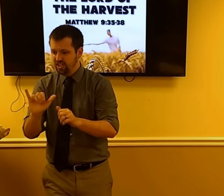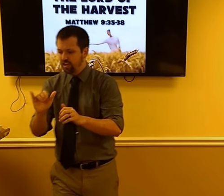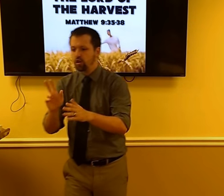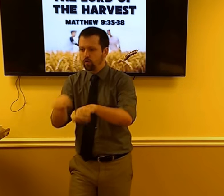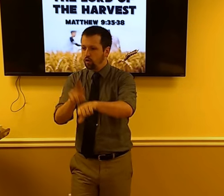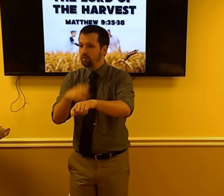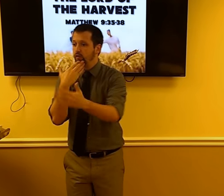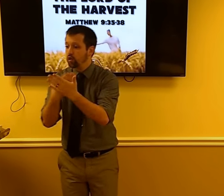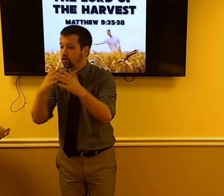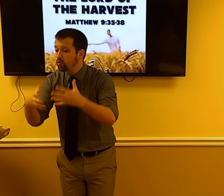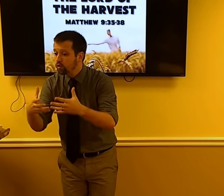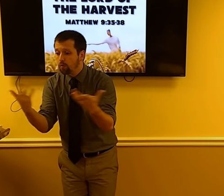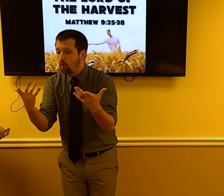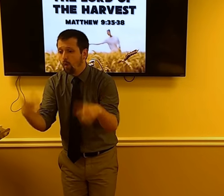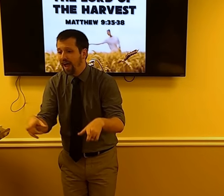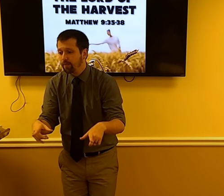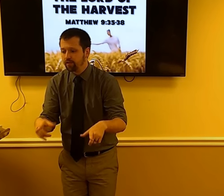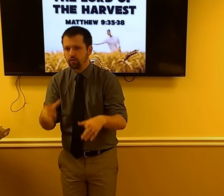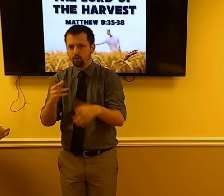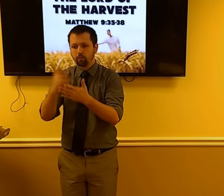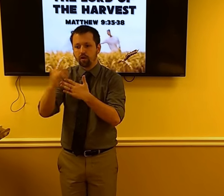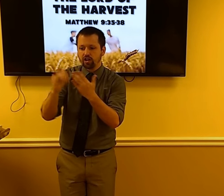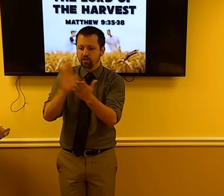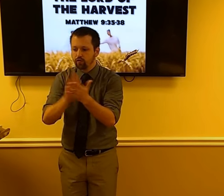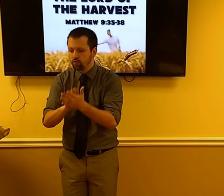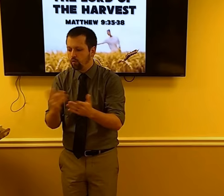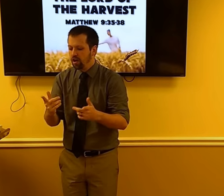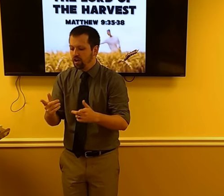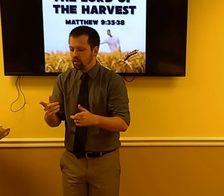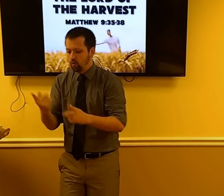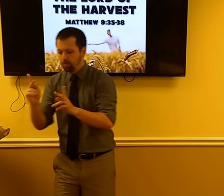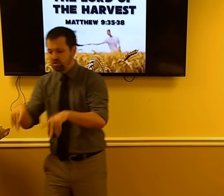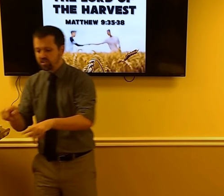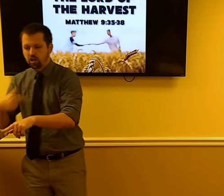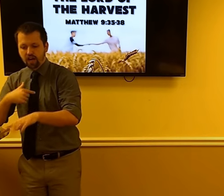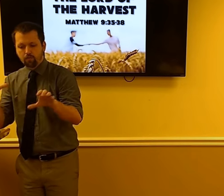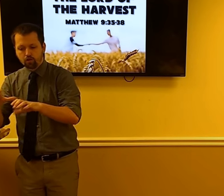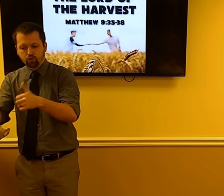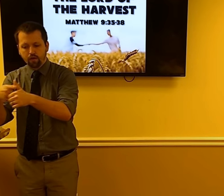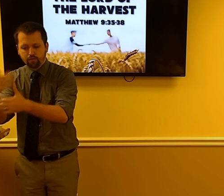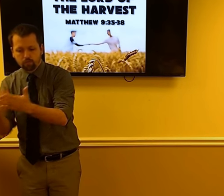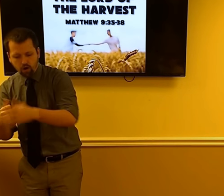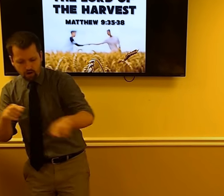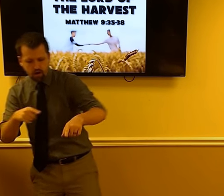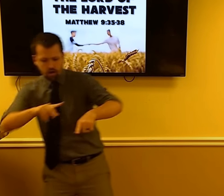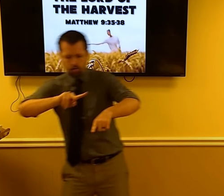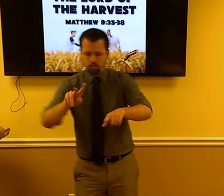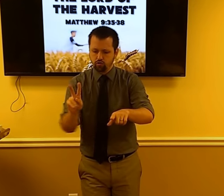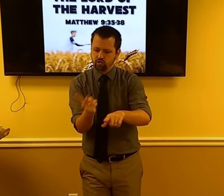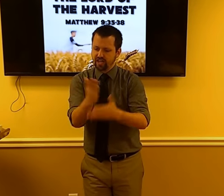like, you know, normally with a good group, what happens, you know, for projects or school, you know, one person says, all right, I'm going to do first part. I'm going to do second